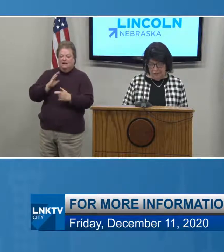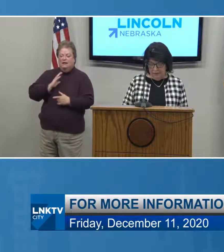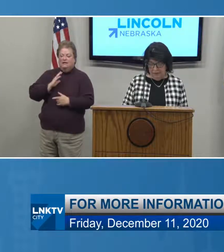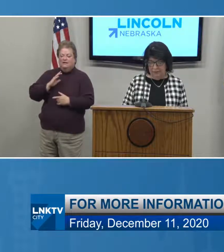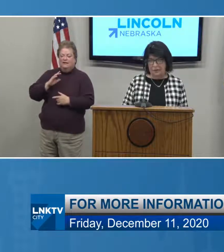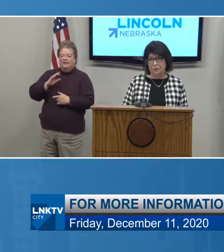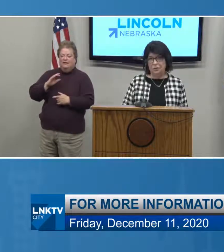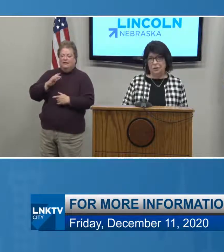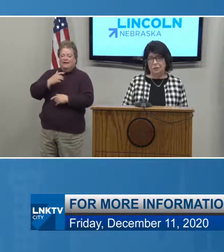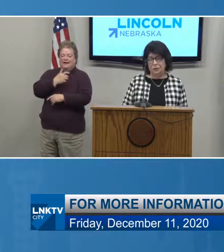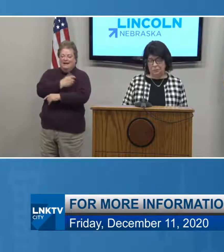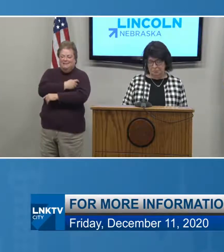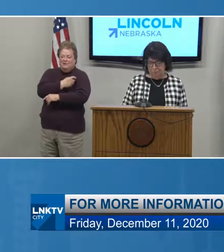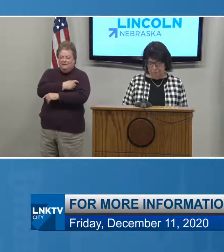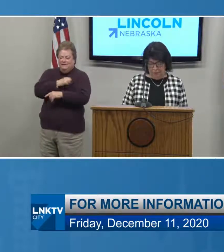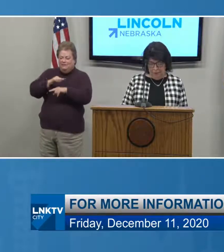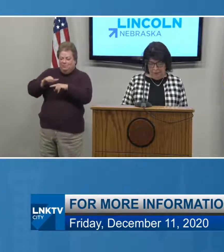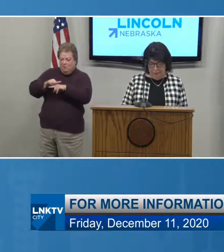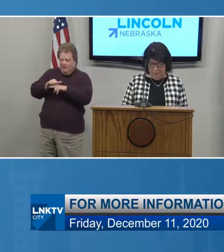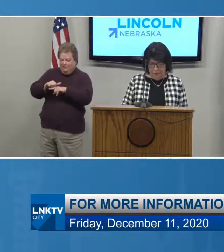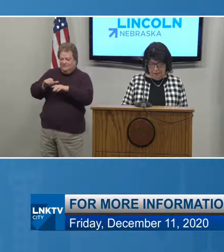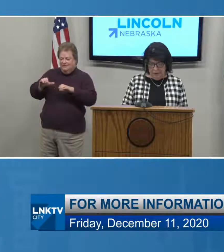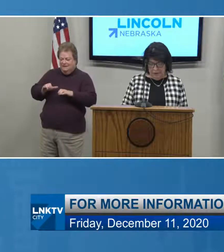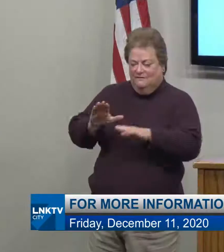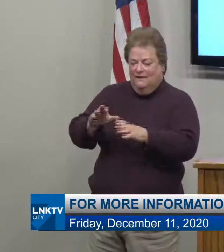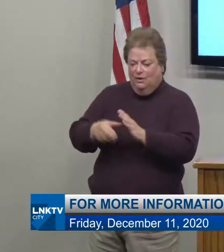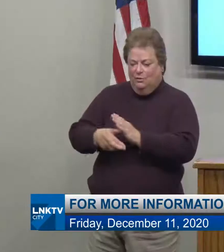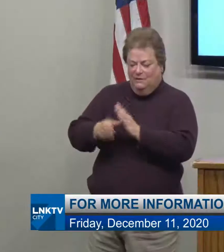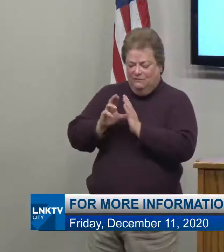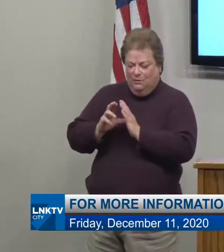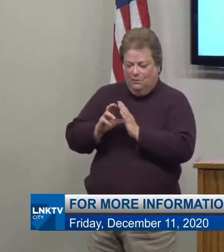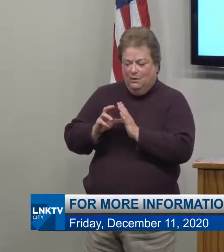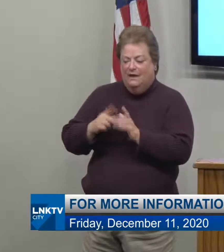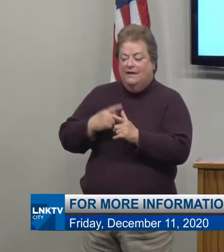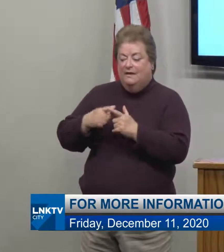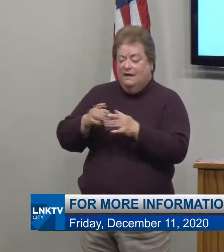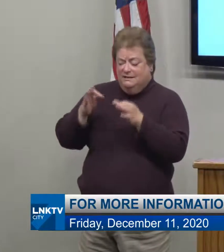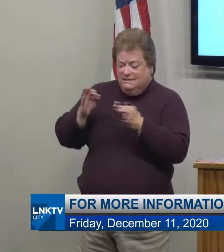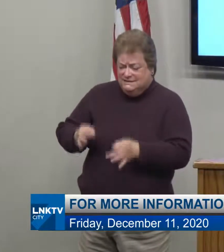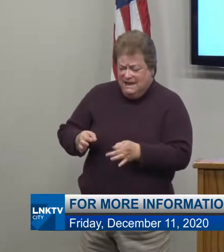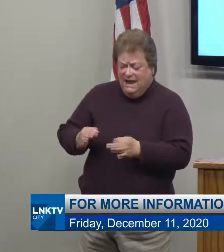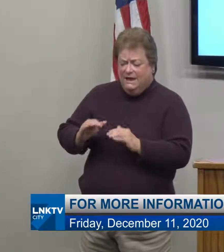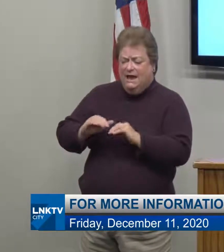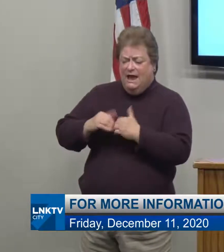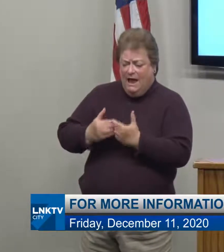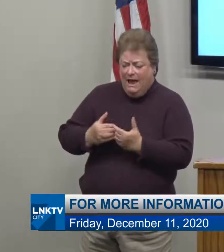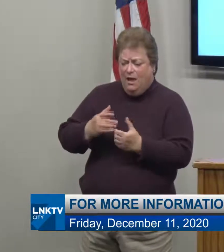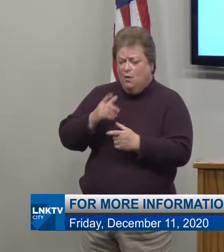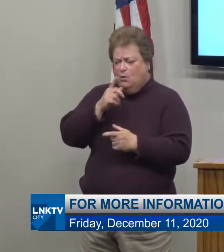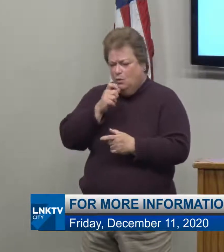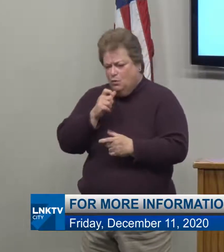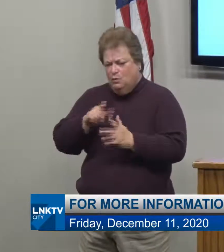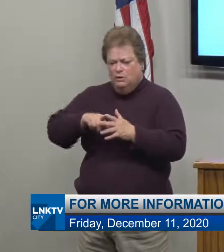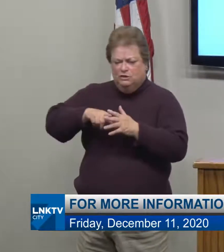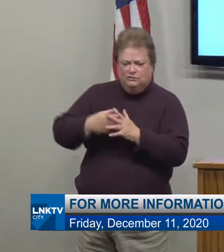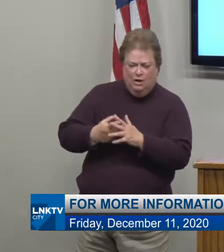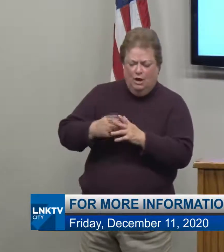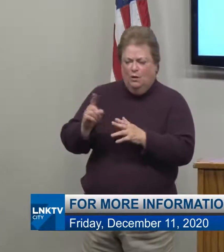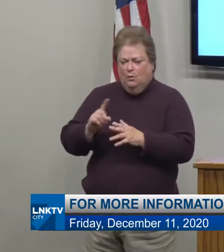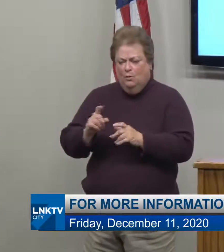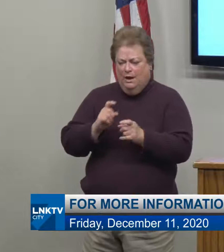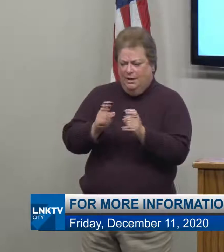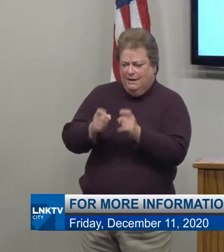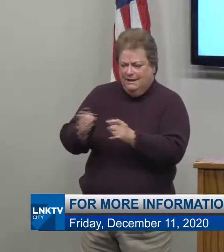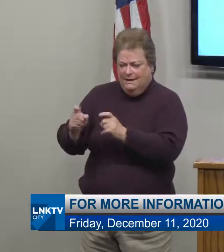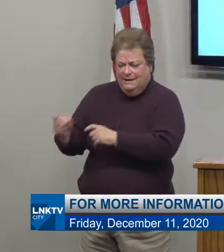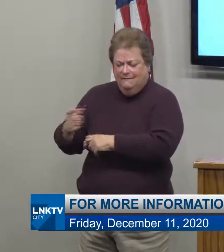practice conducts its review. The committee then decides whether to recommend the vaccine to CDC, and